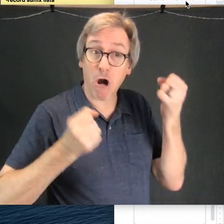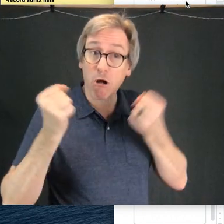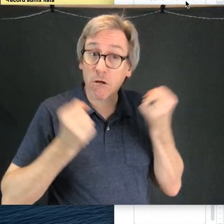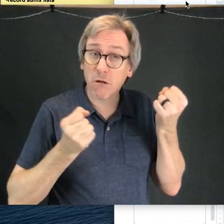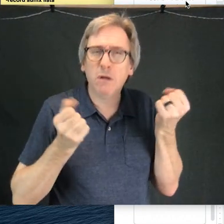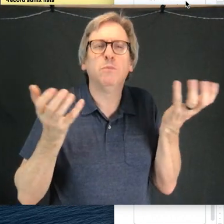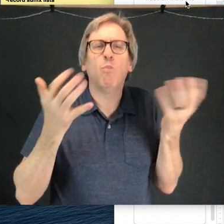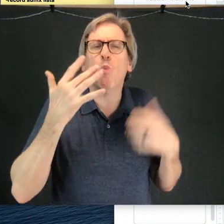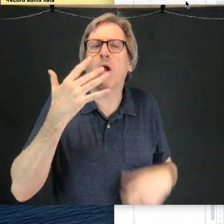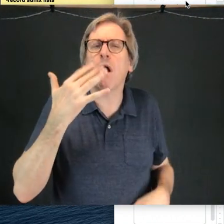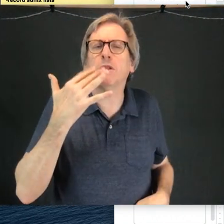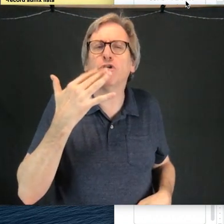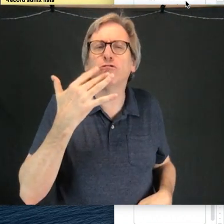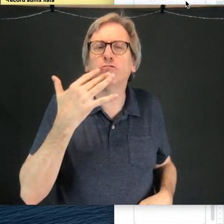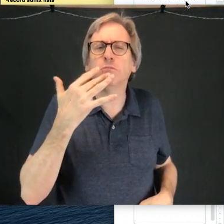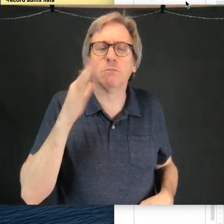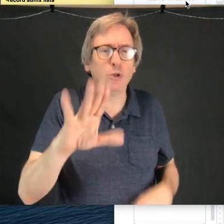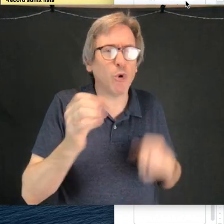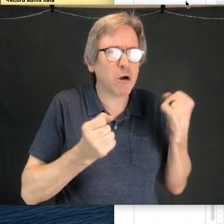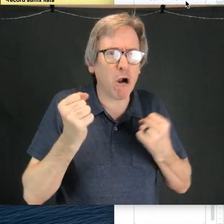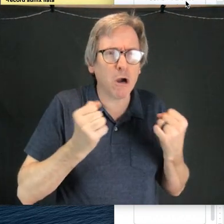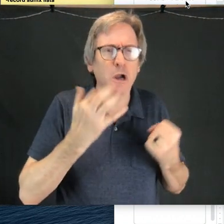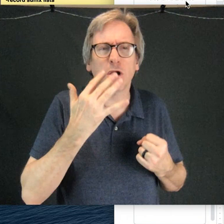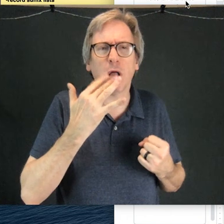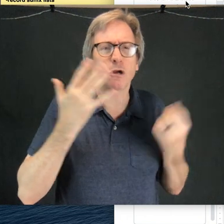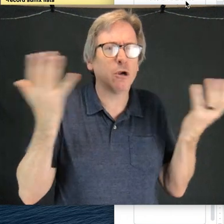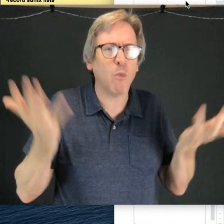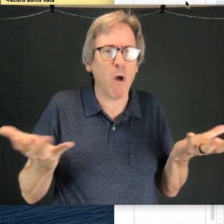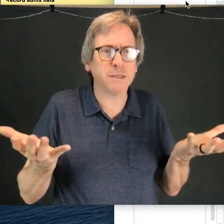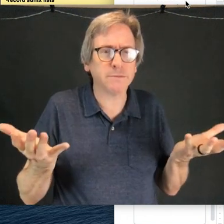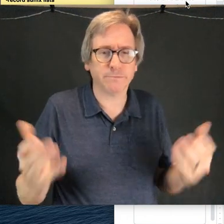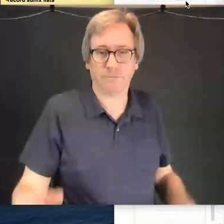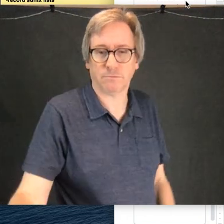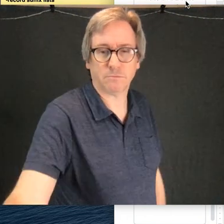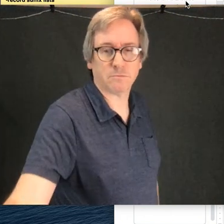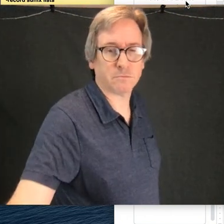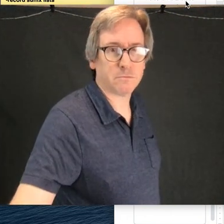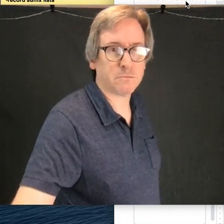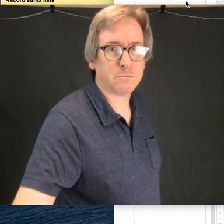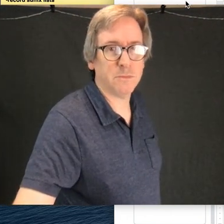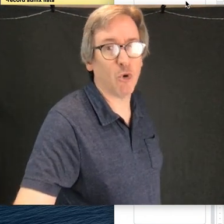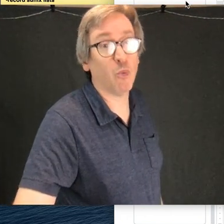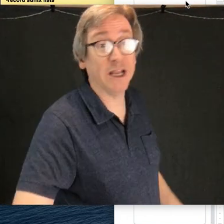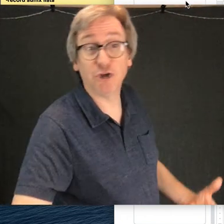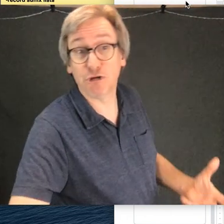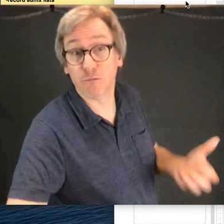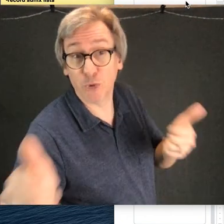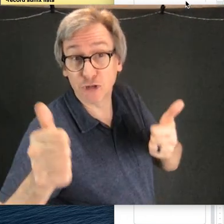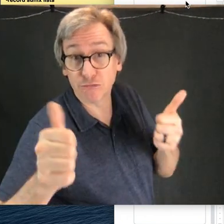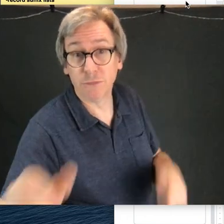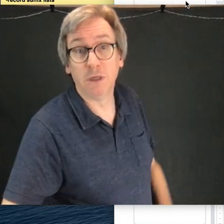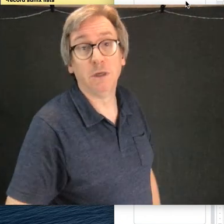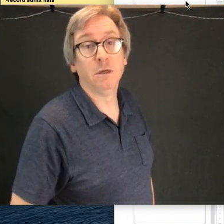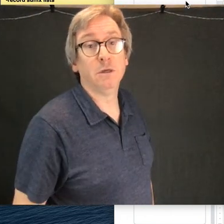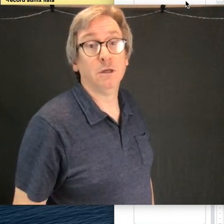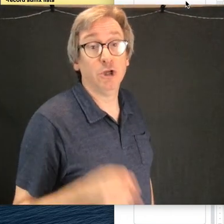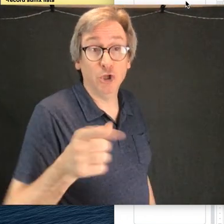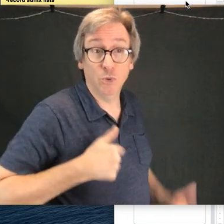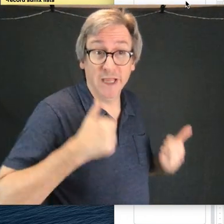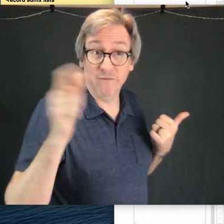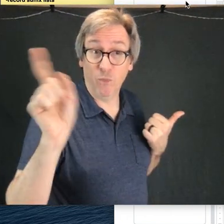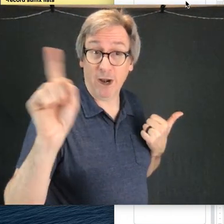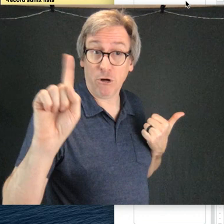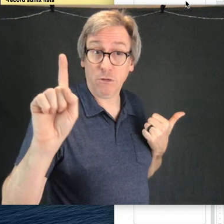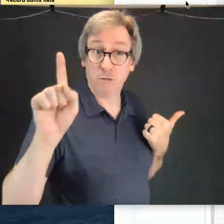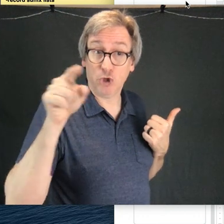Your car? What color? Your car, color, what? Or which?